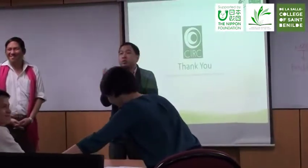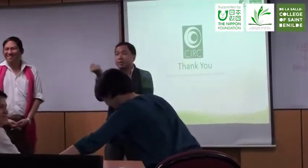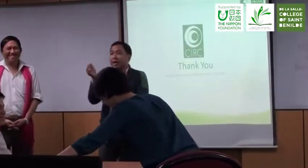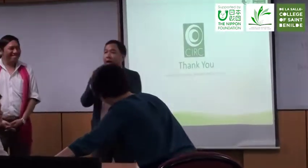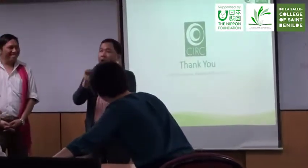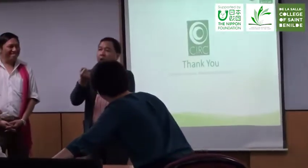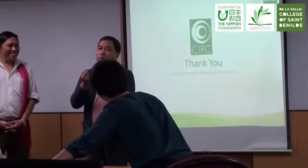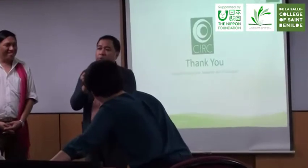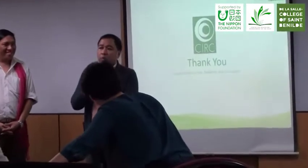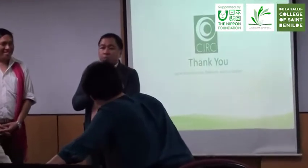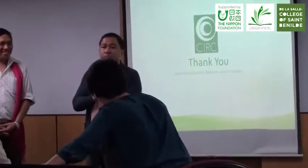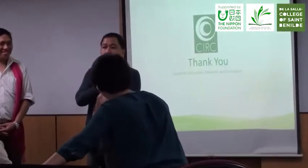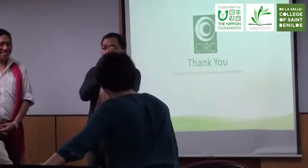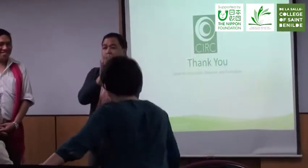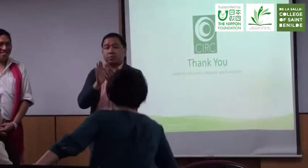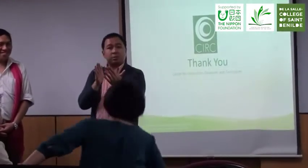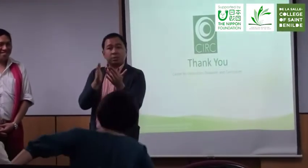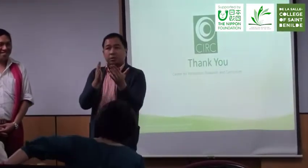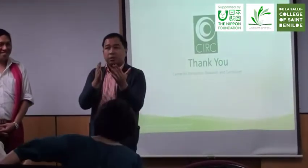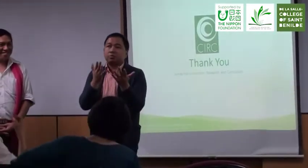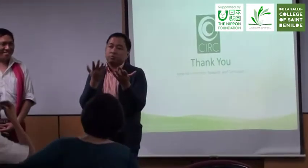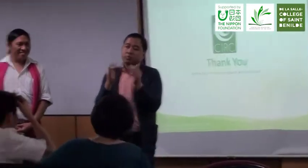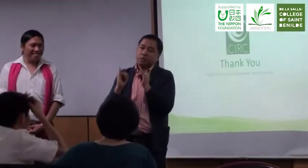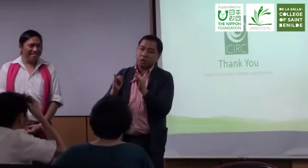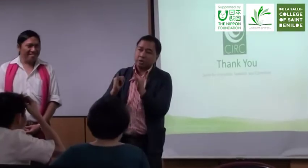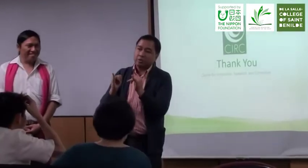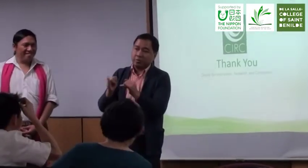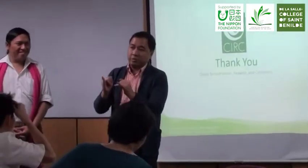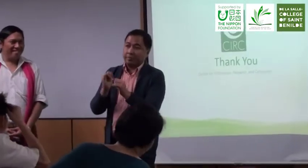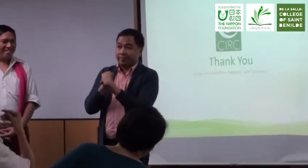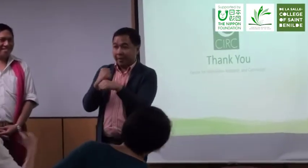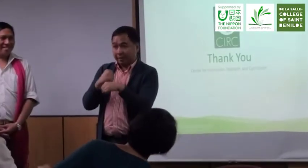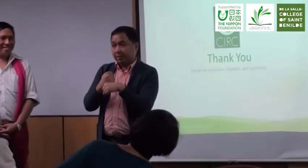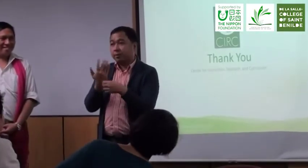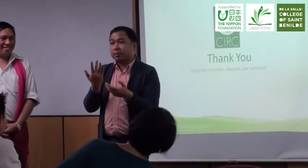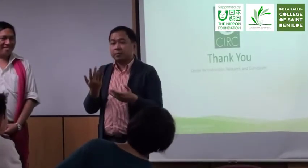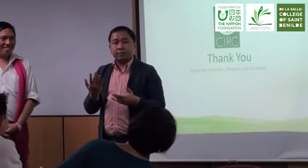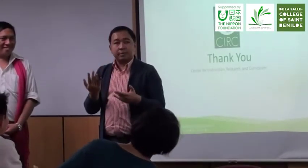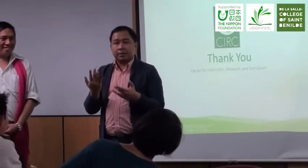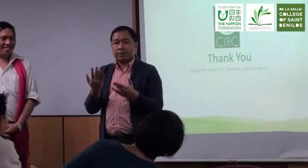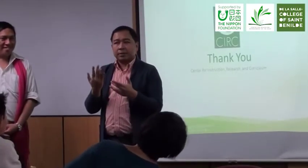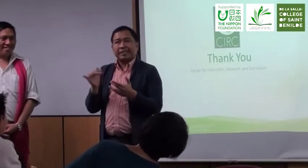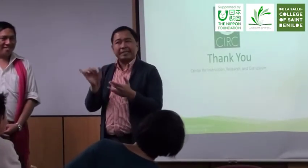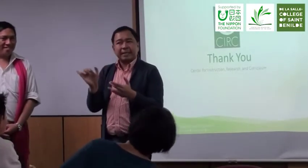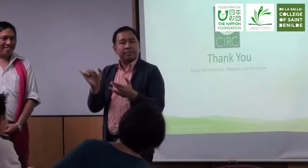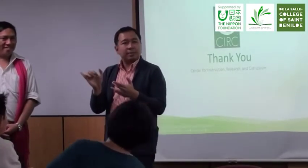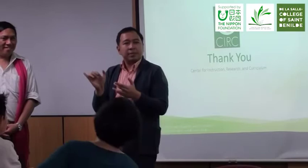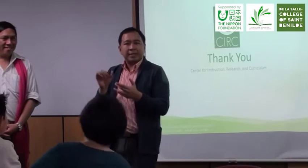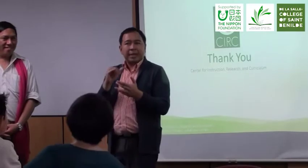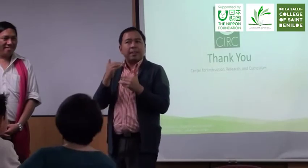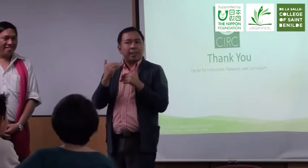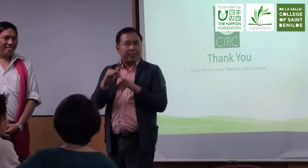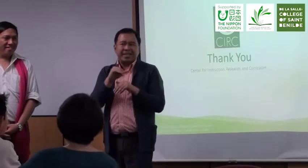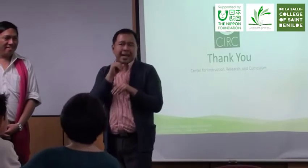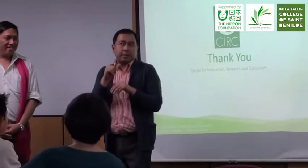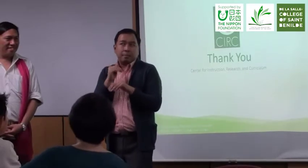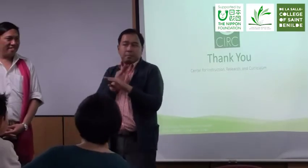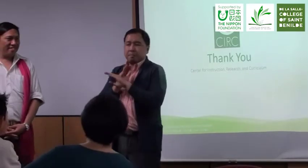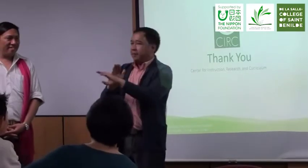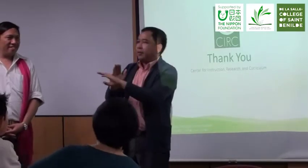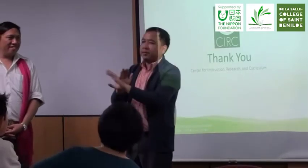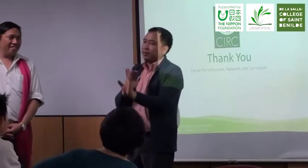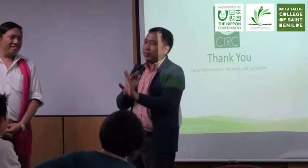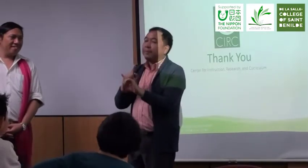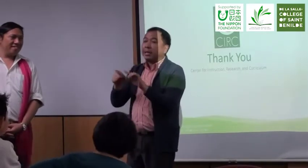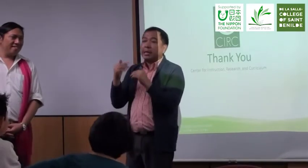manner of delivering instructions would also limit, or not really prevent, but